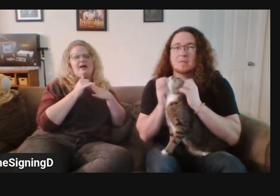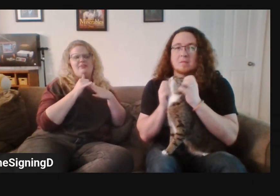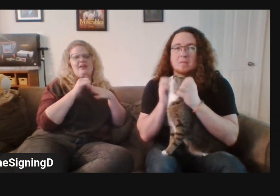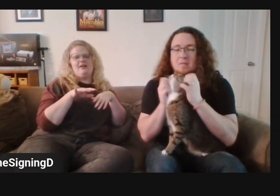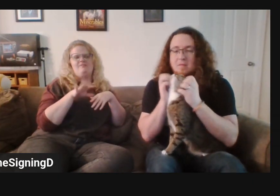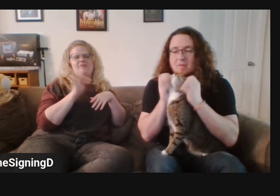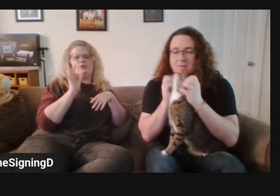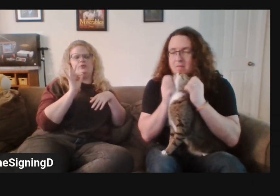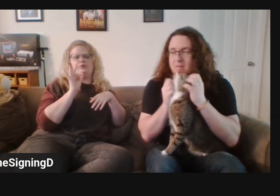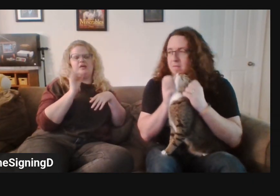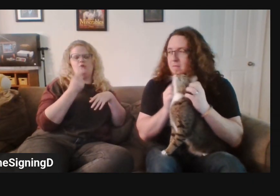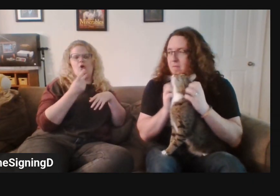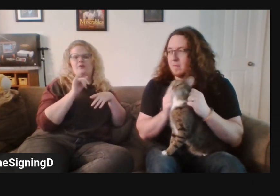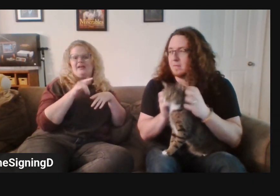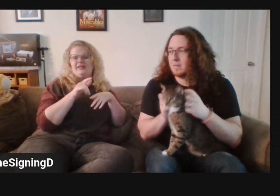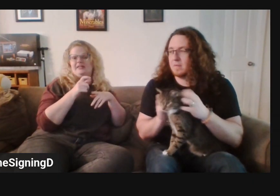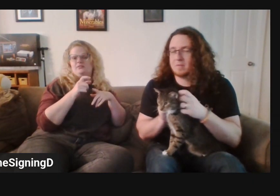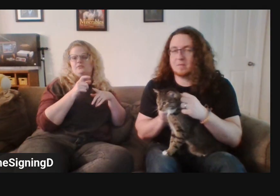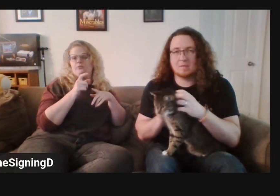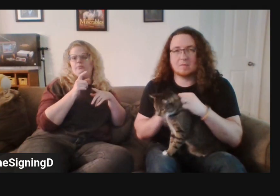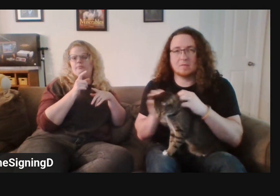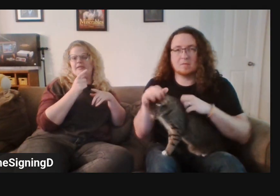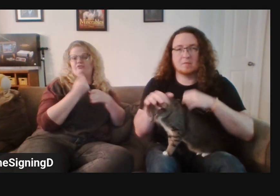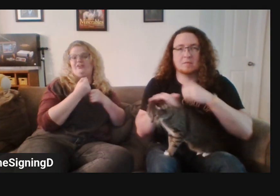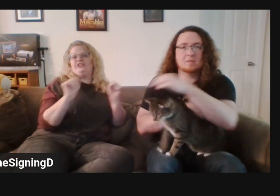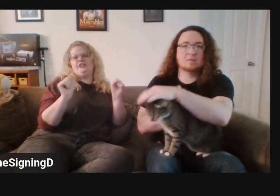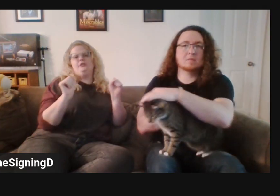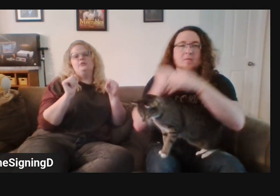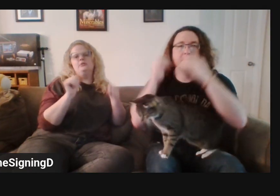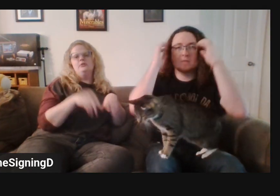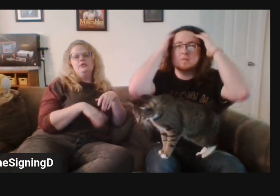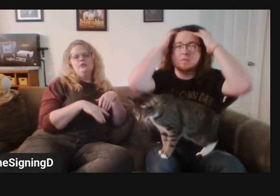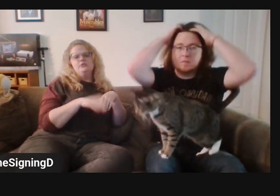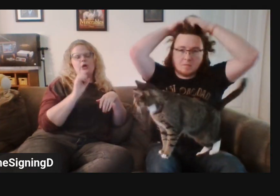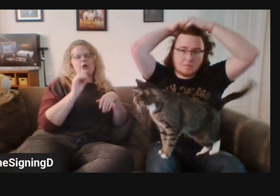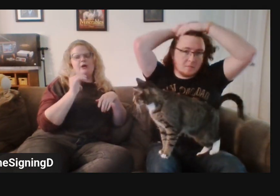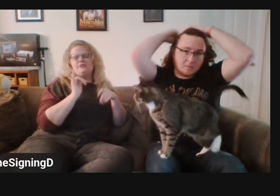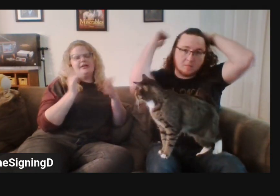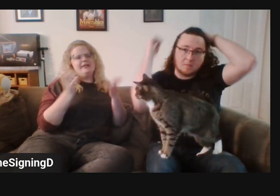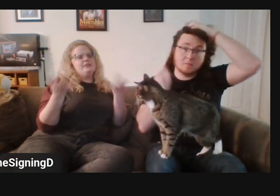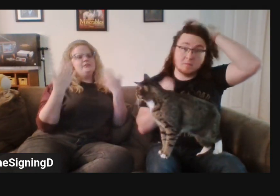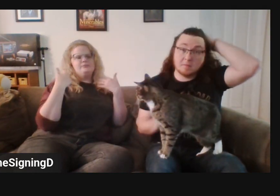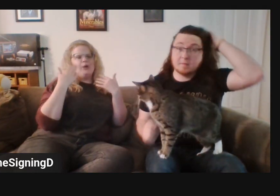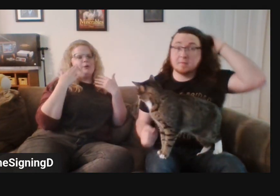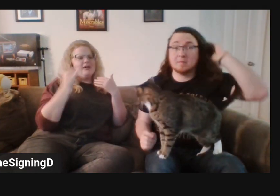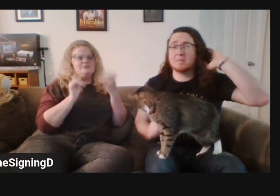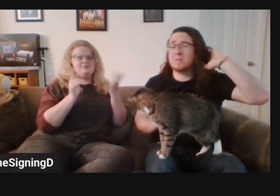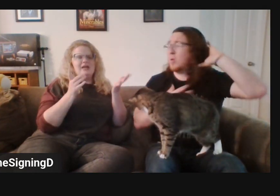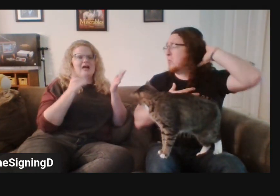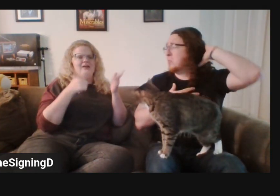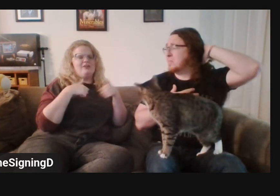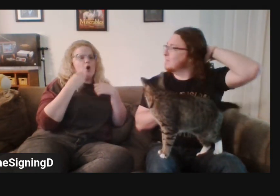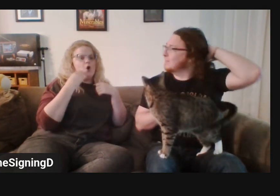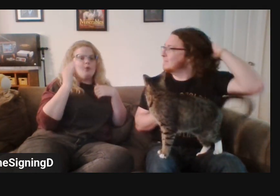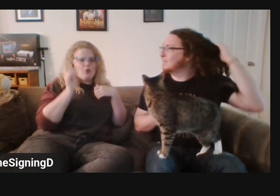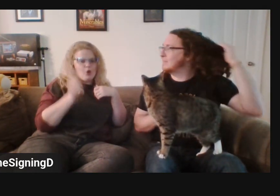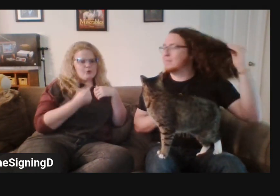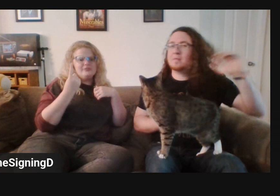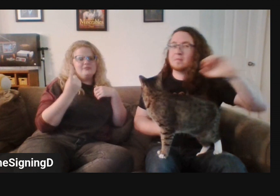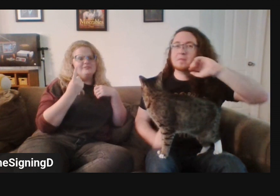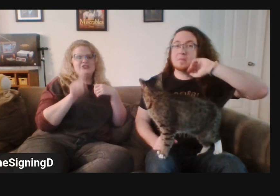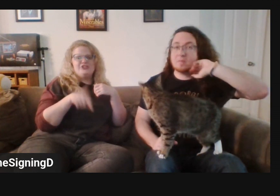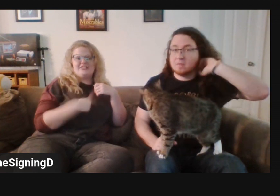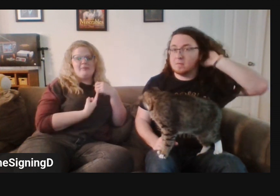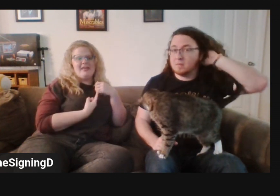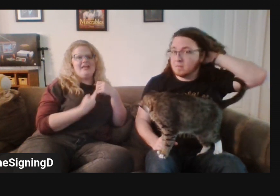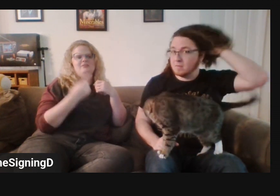me that they found a dog that needed to be rescued. So I was like, you know what? I live home